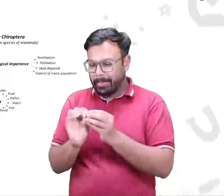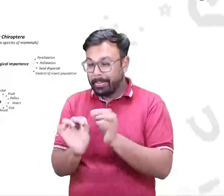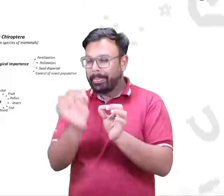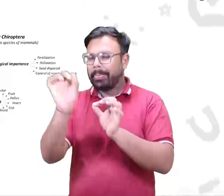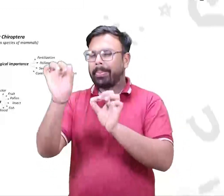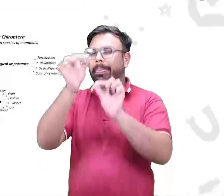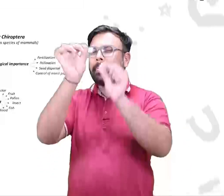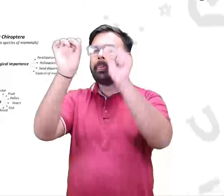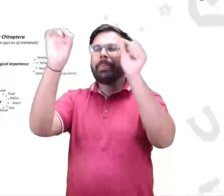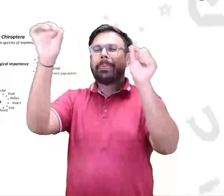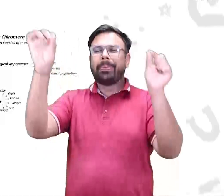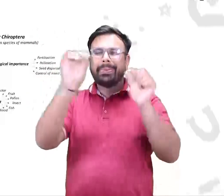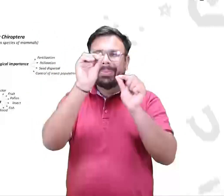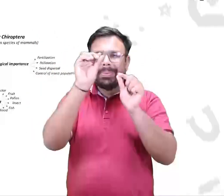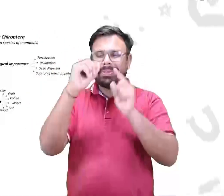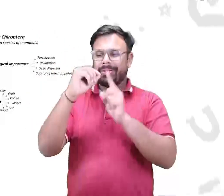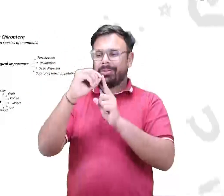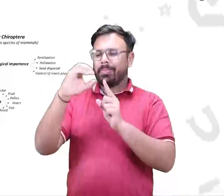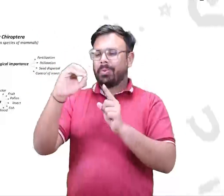fruit,